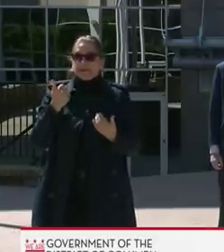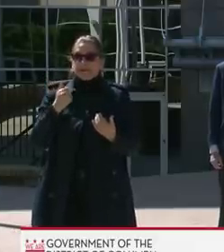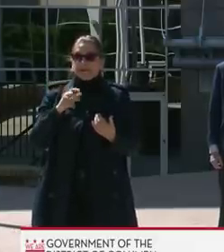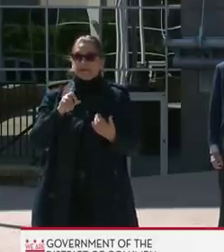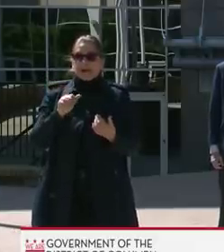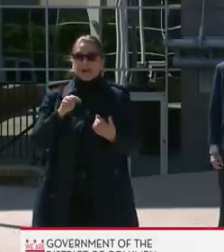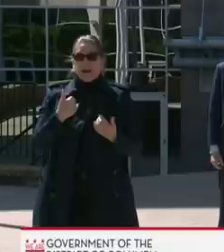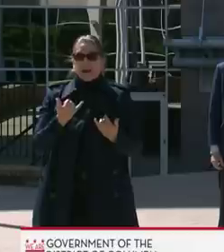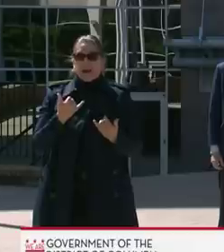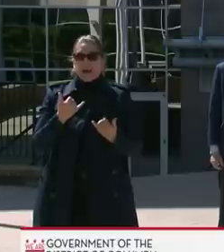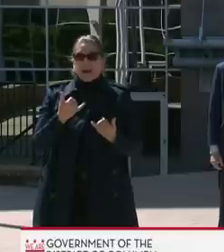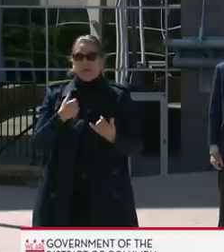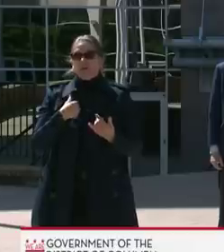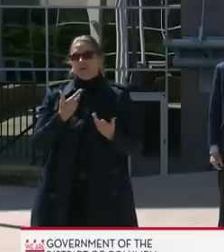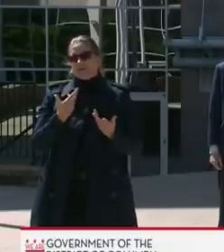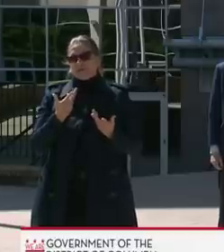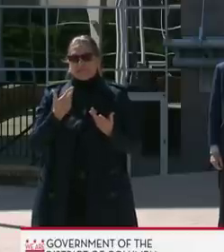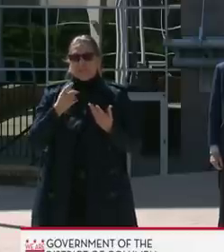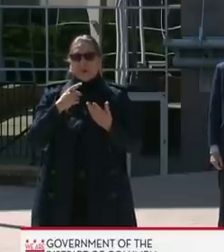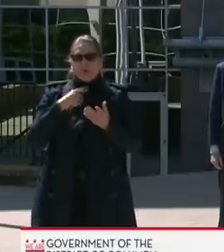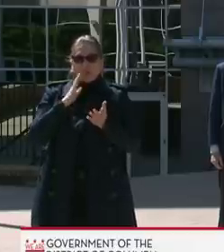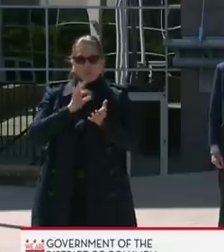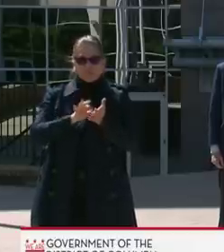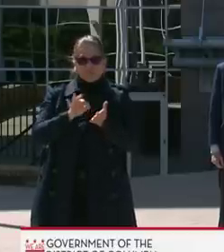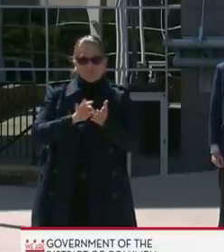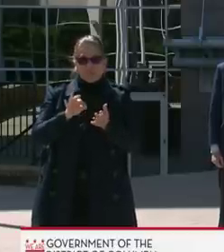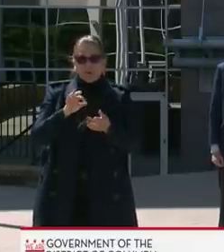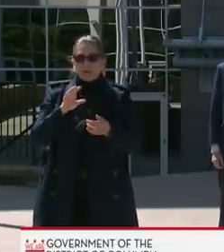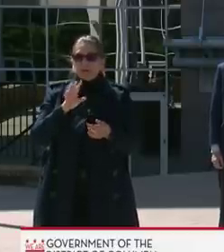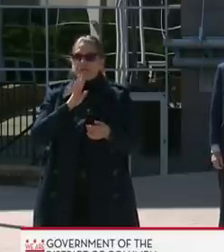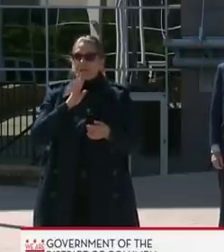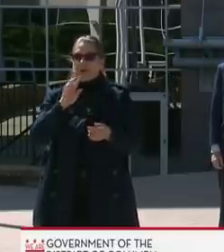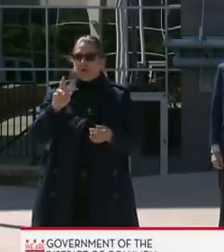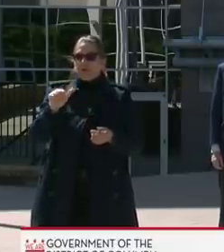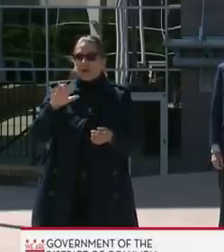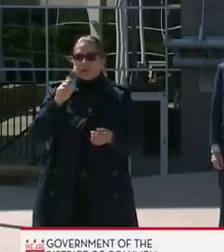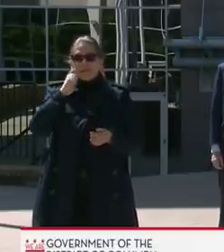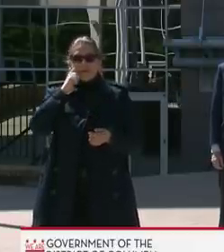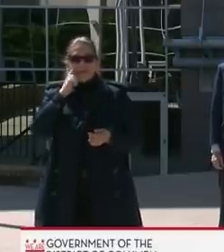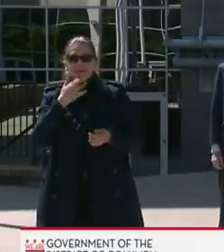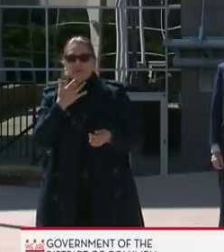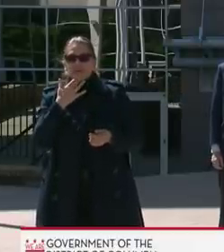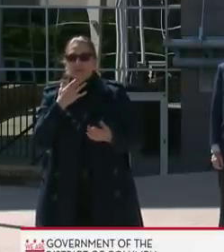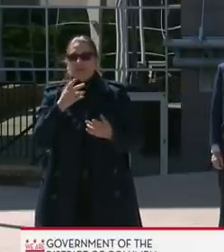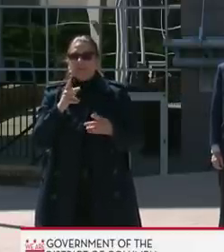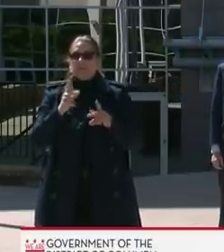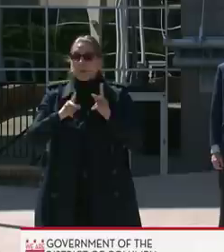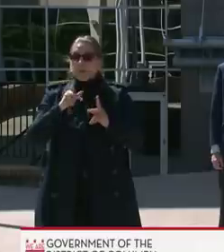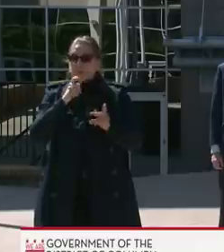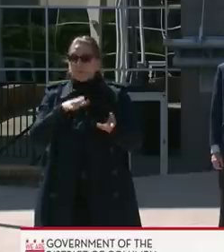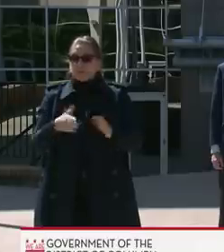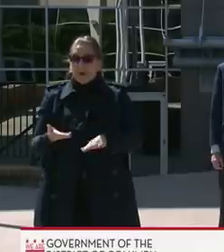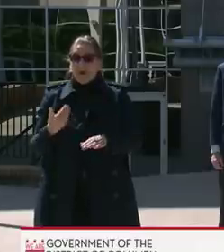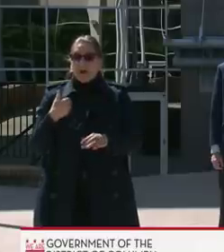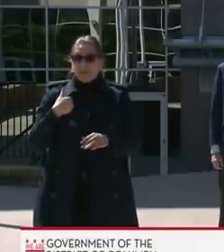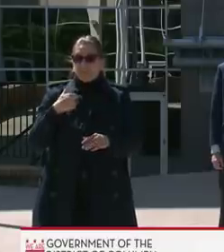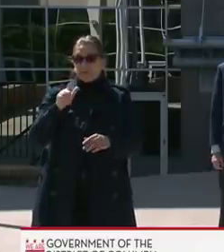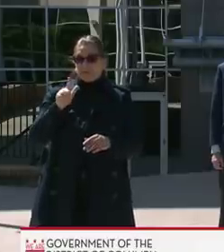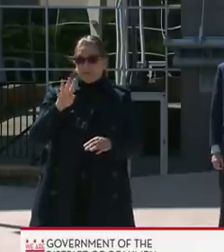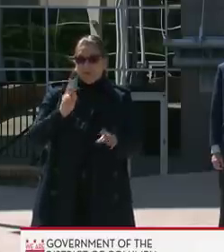for the people who've lost their lives. As I mentioned, we have 24 DC residents who've lost their